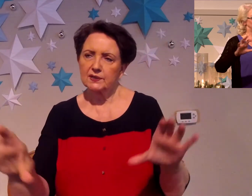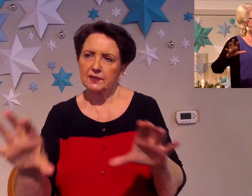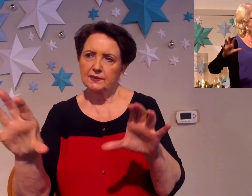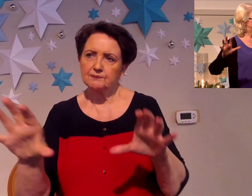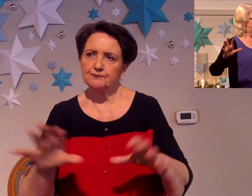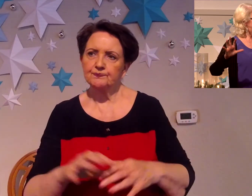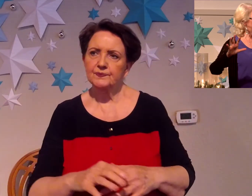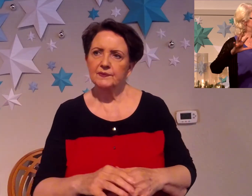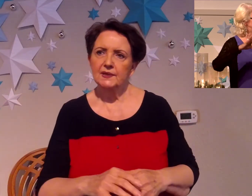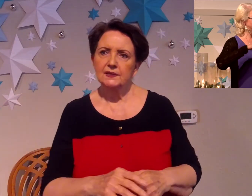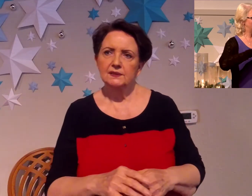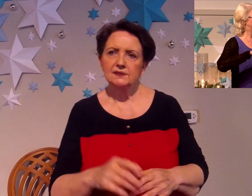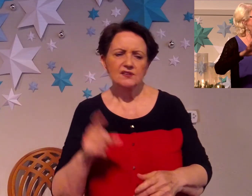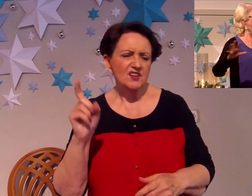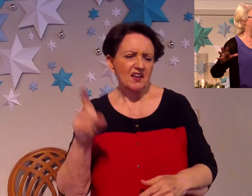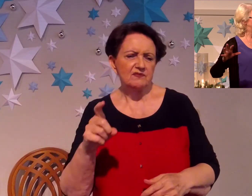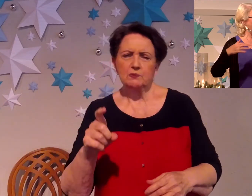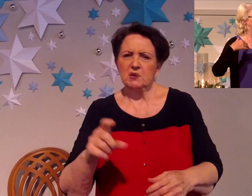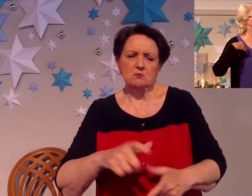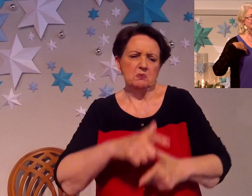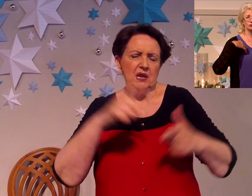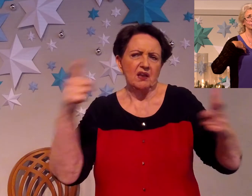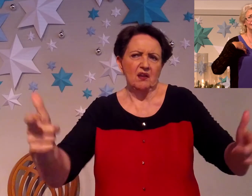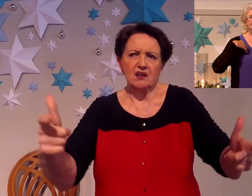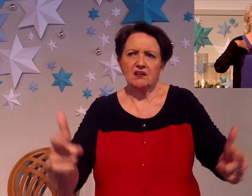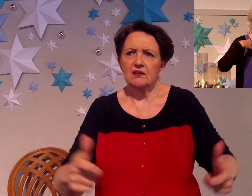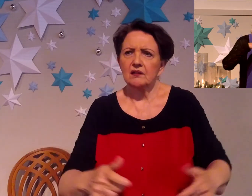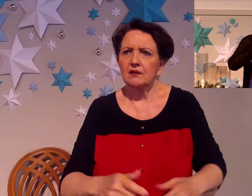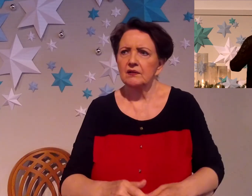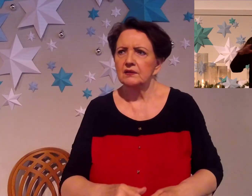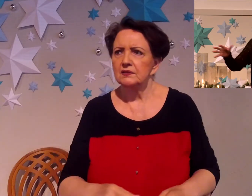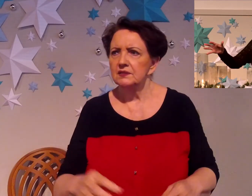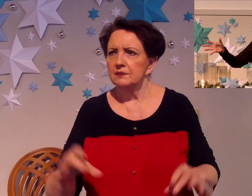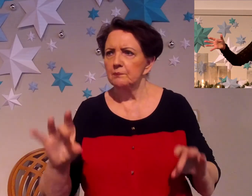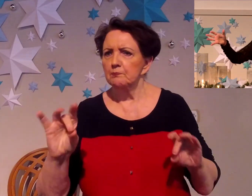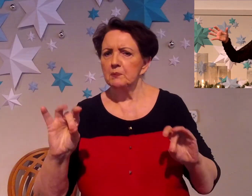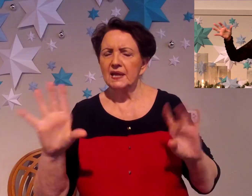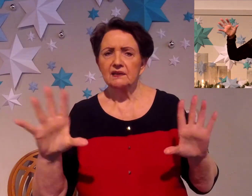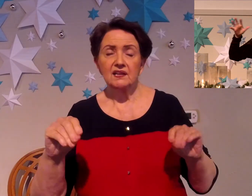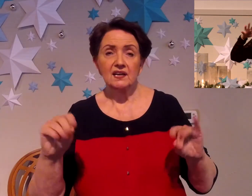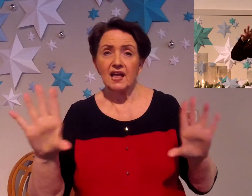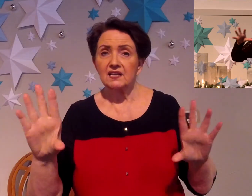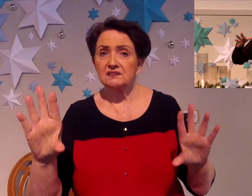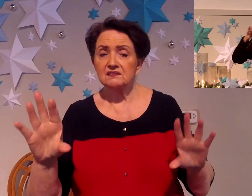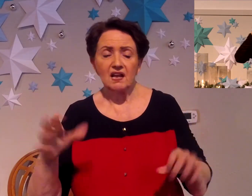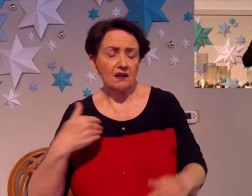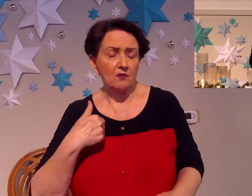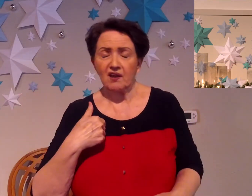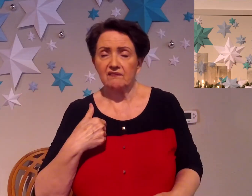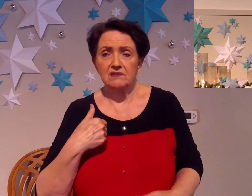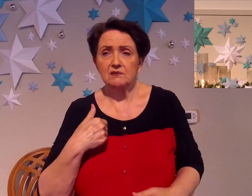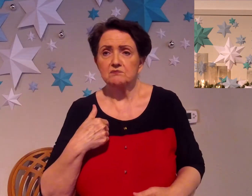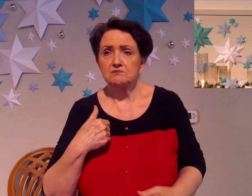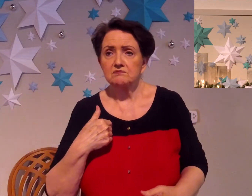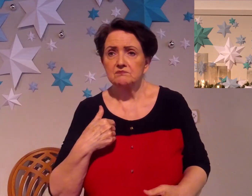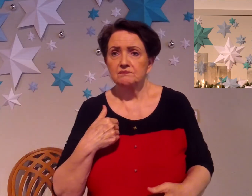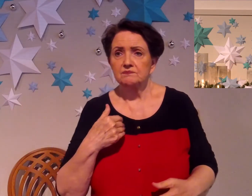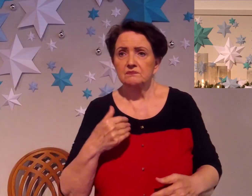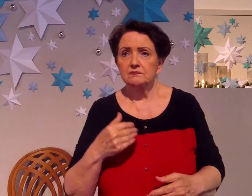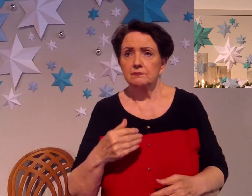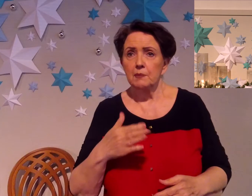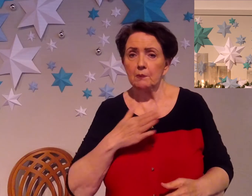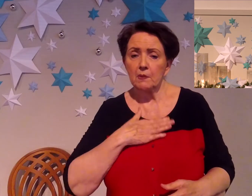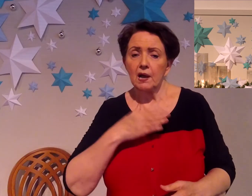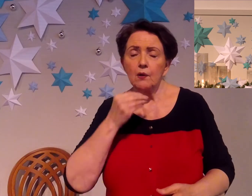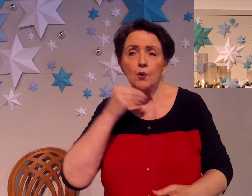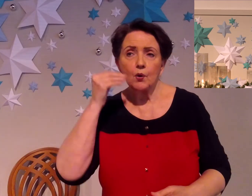have to be ostentatious. It doesn't have to be a lot. I don't have a single blinking light, and I don't have any garlands. But my house is decorated in a way that